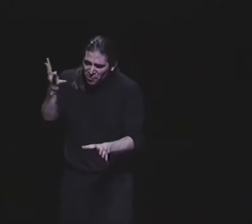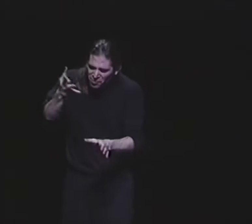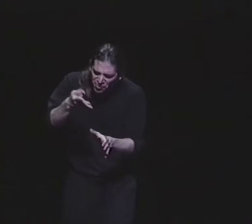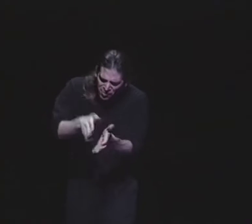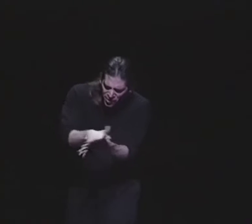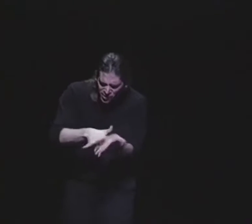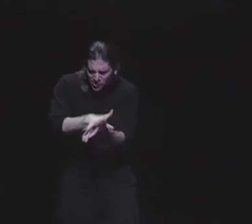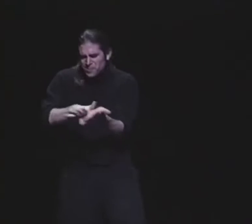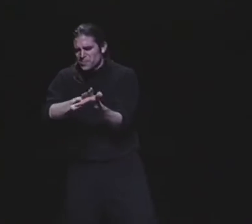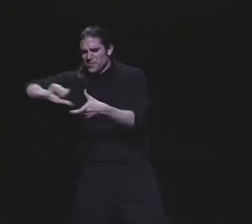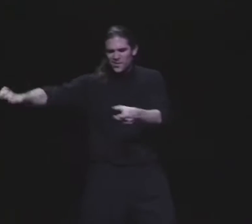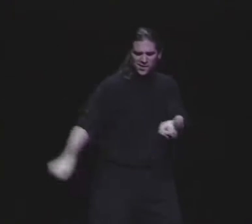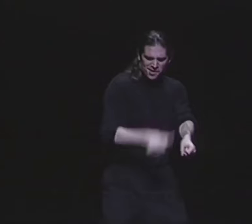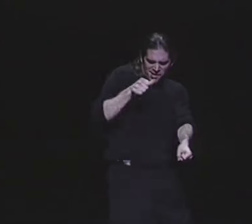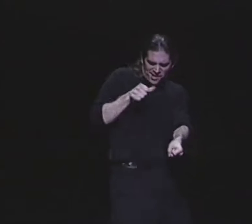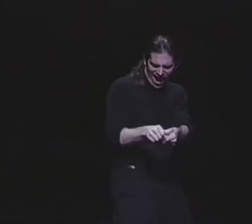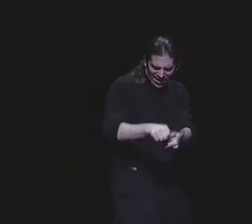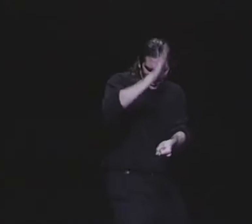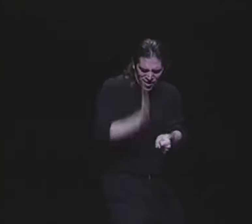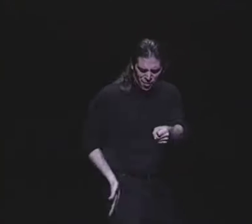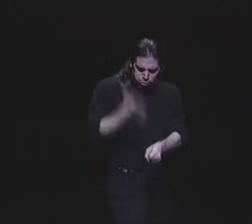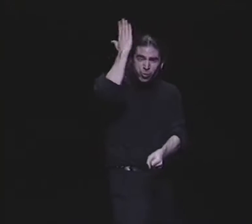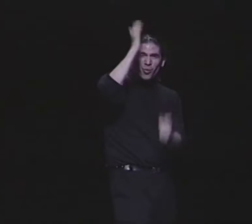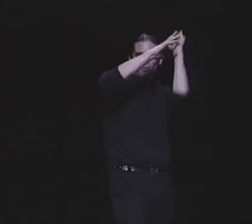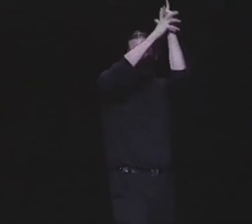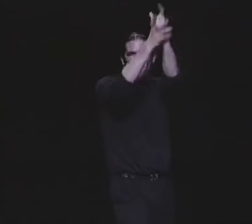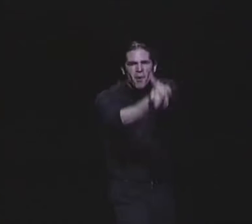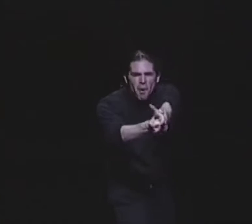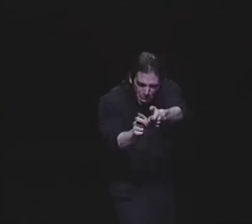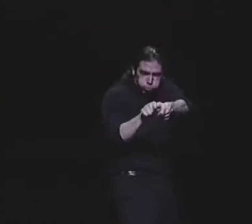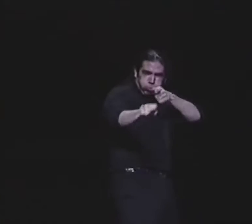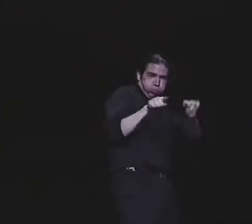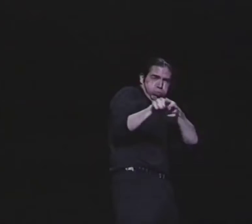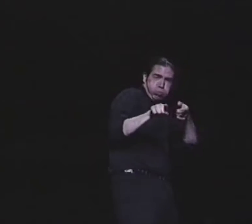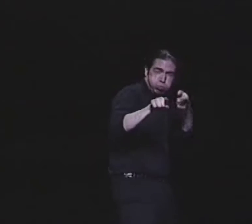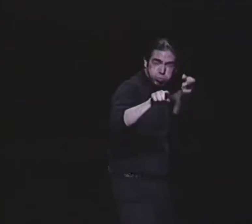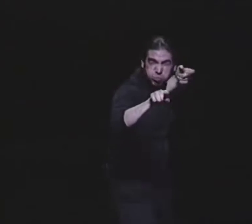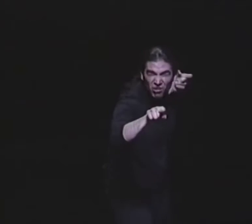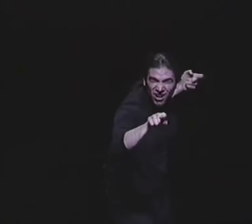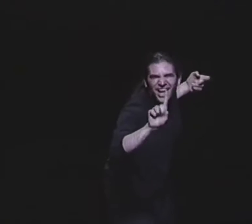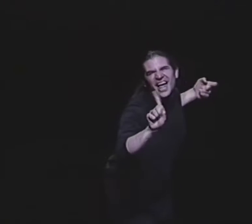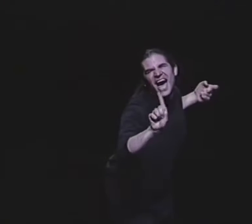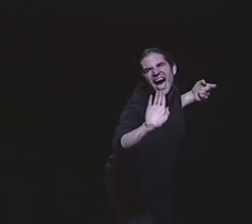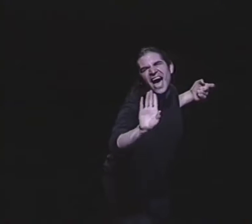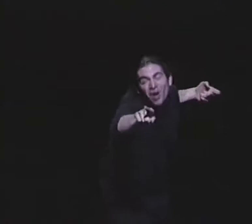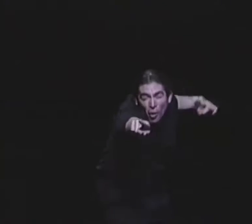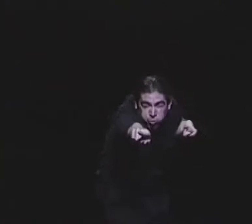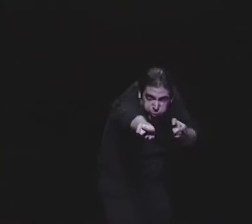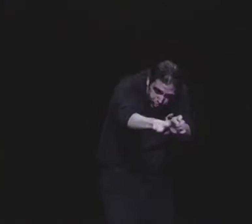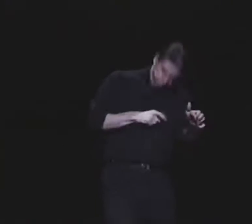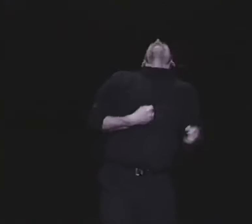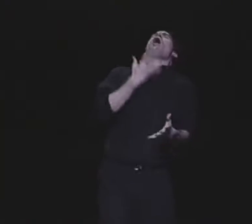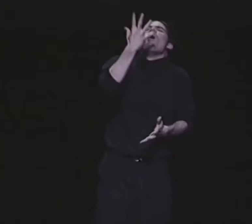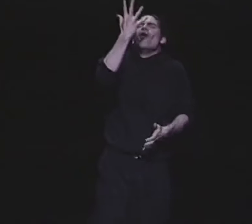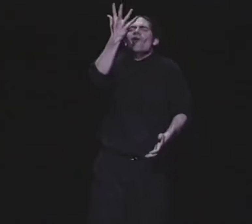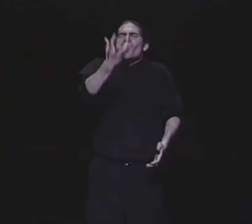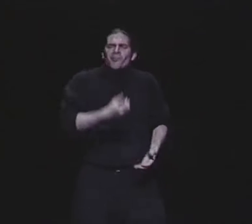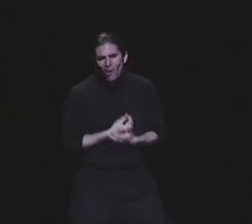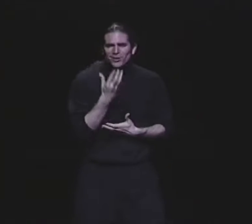It's loaded into the magnum, and it's shot! back. Right back into your heart.